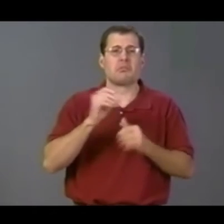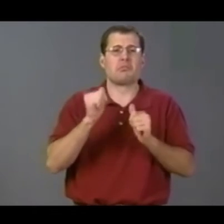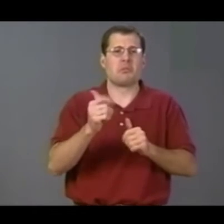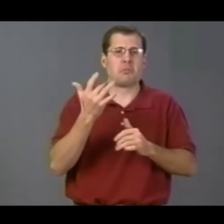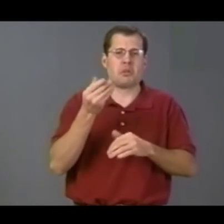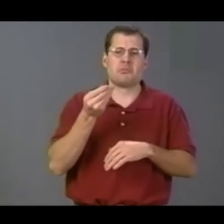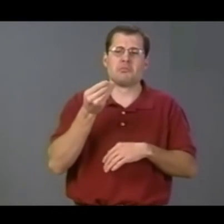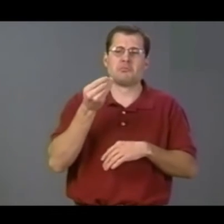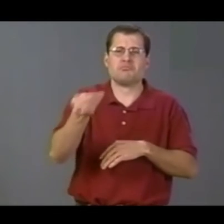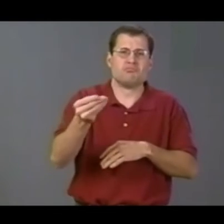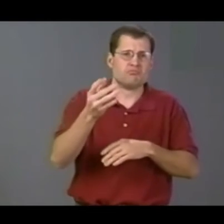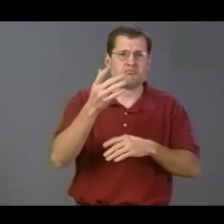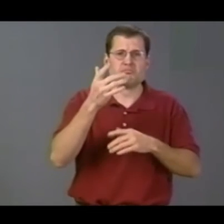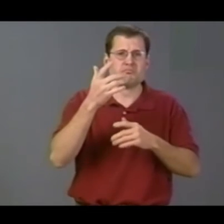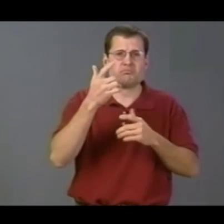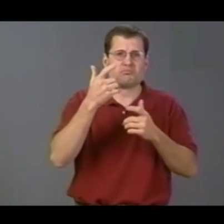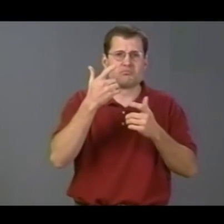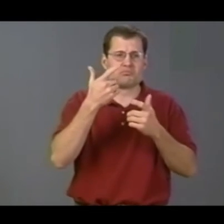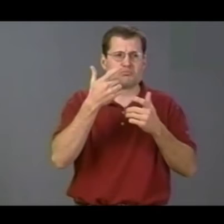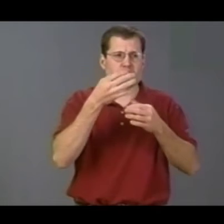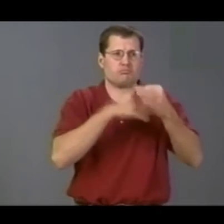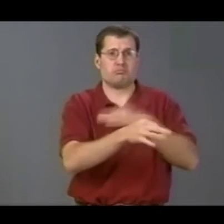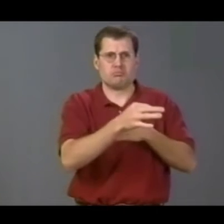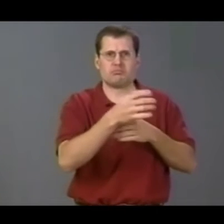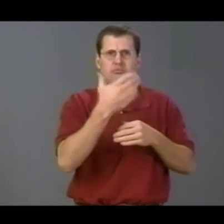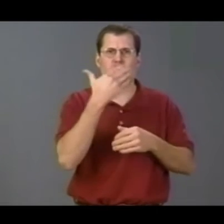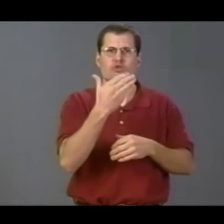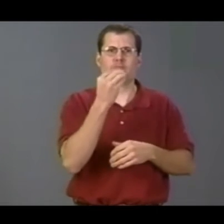And if they don't want their food,